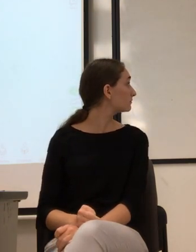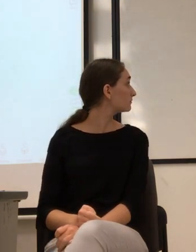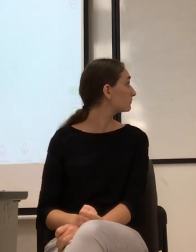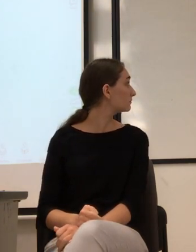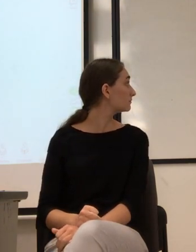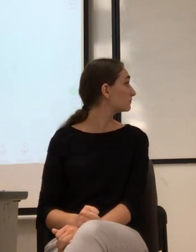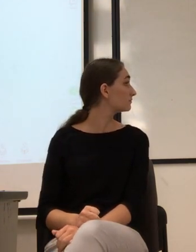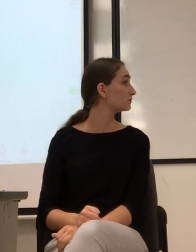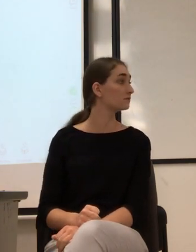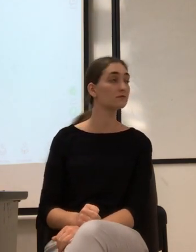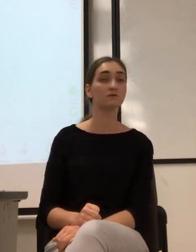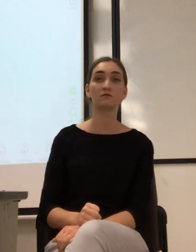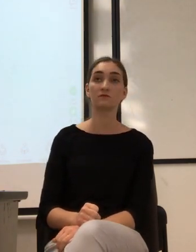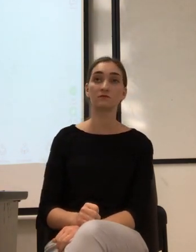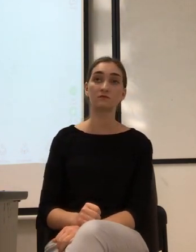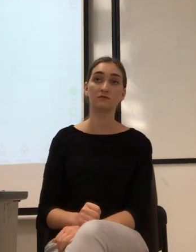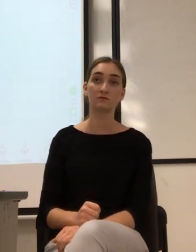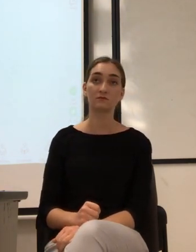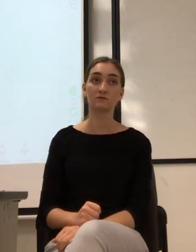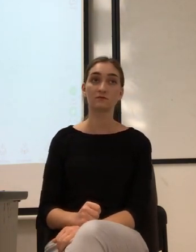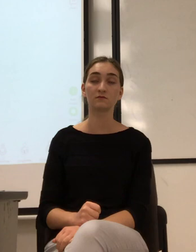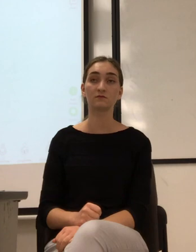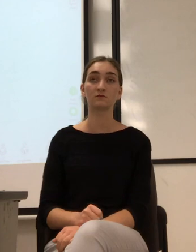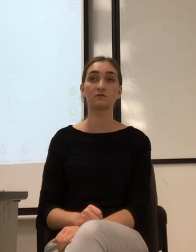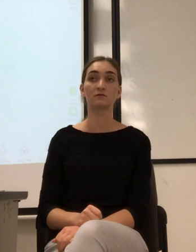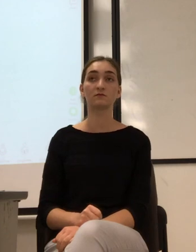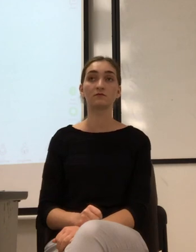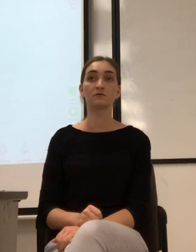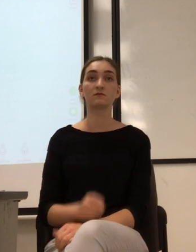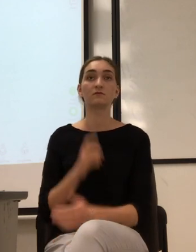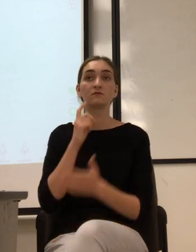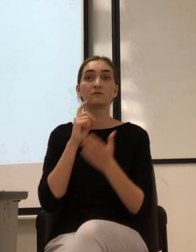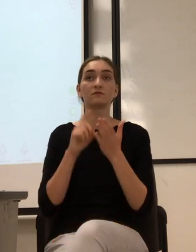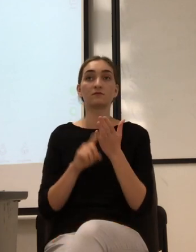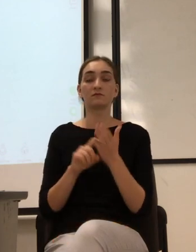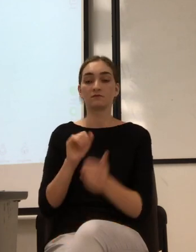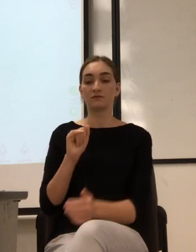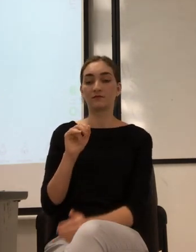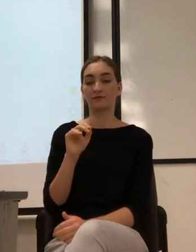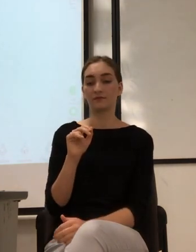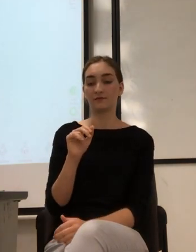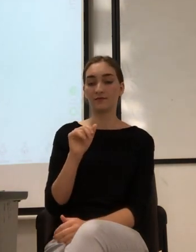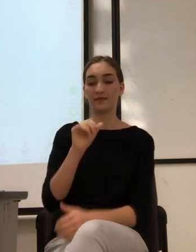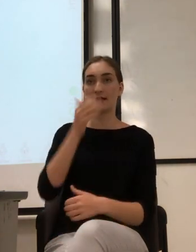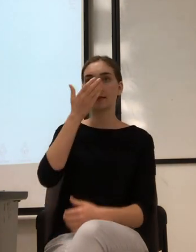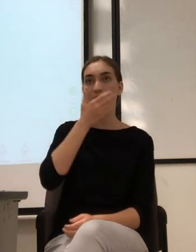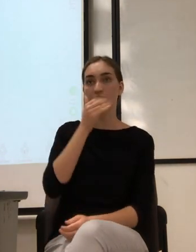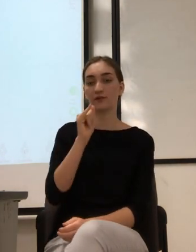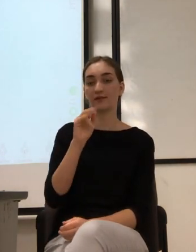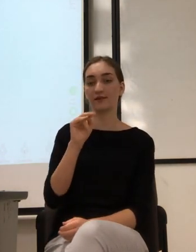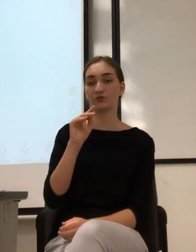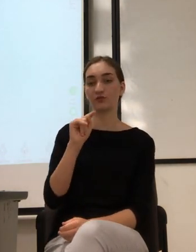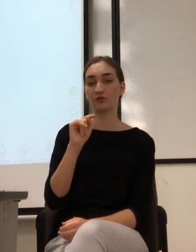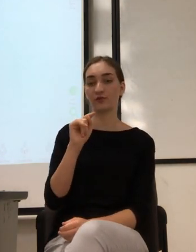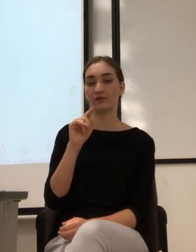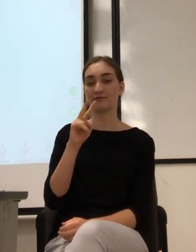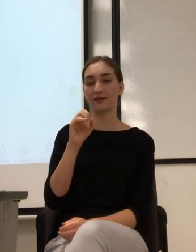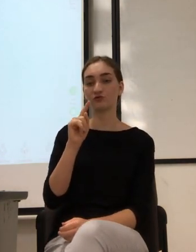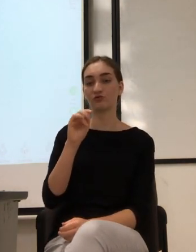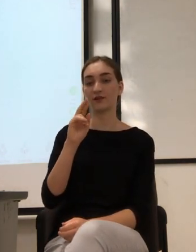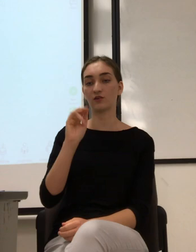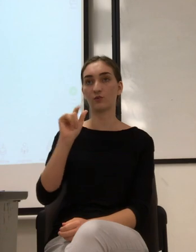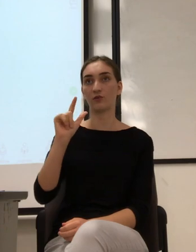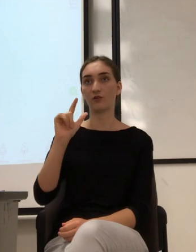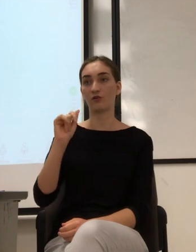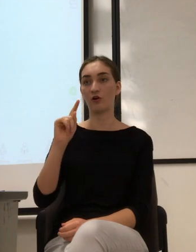thorax artery. So notice that the anterior interventricular artery lies in a groove or sulcus